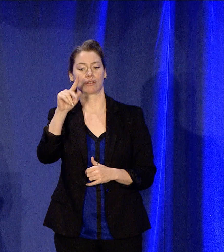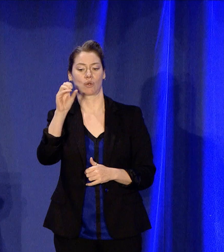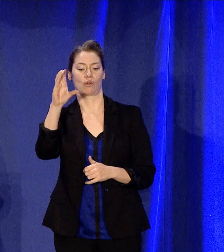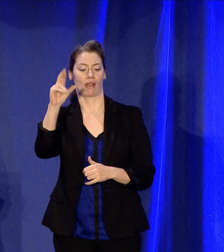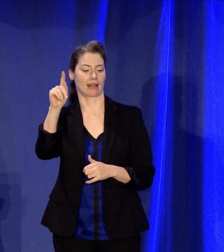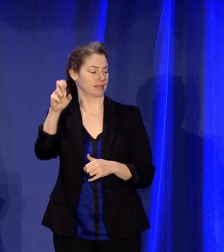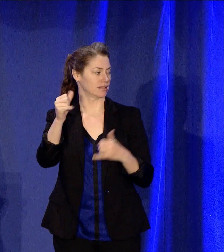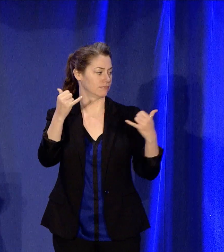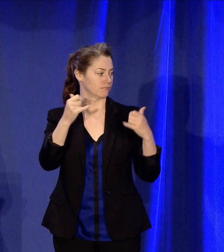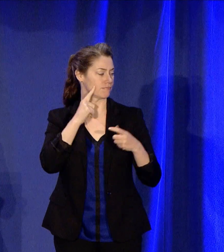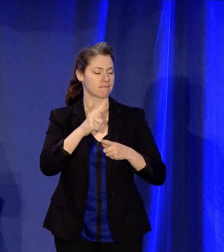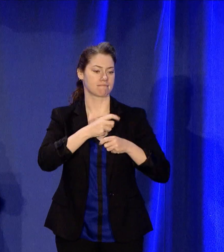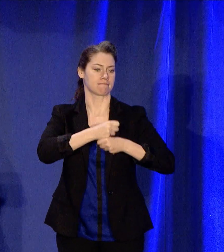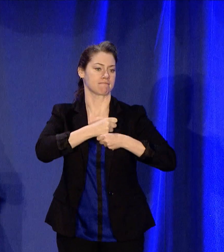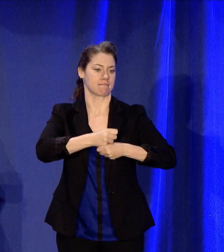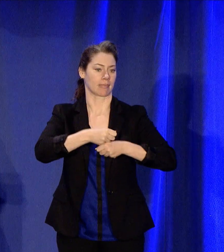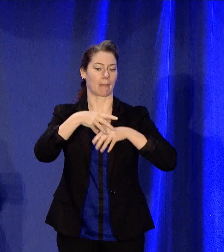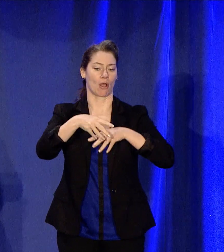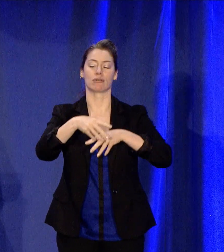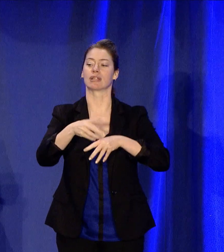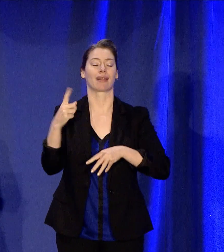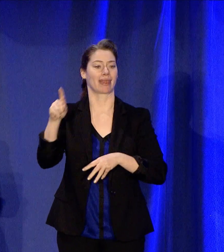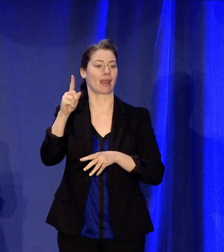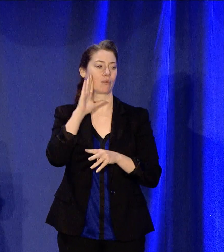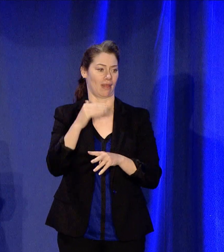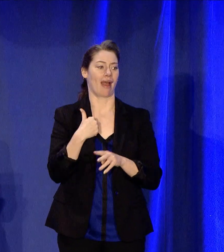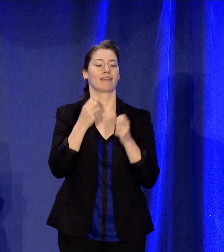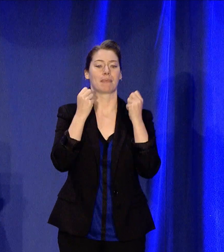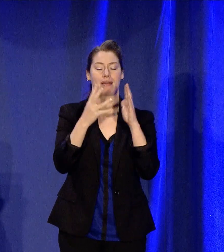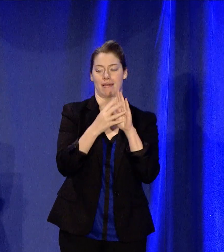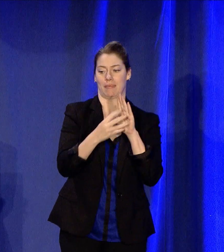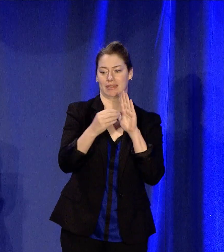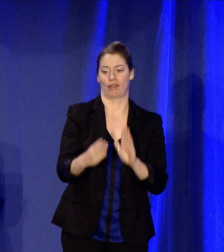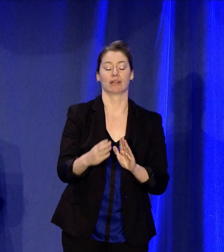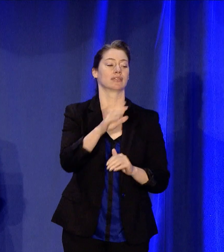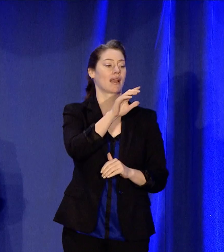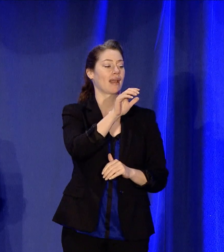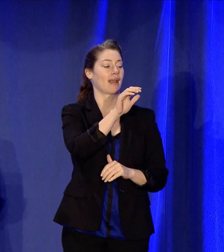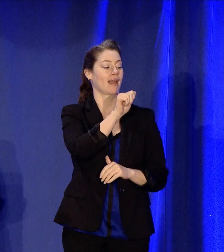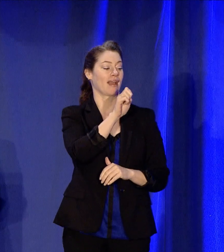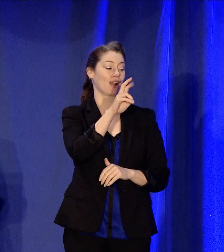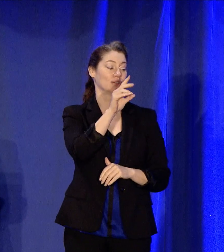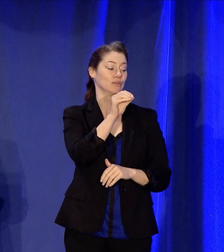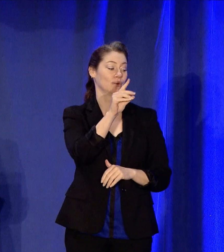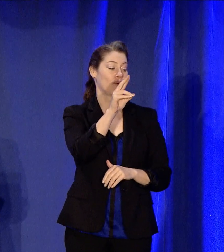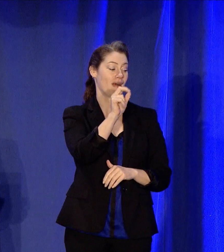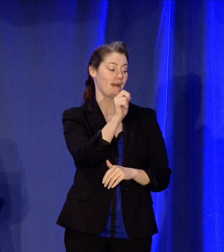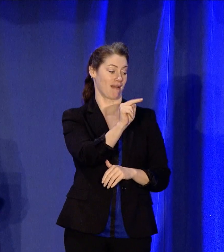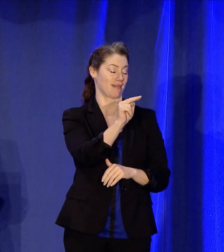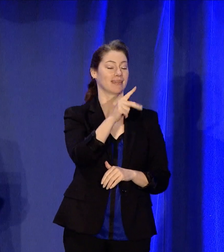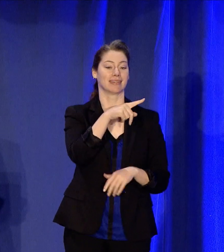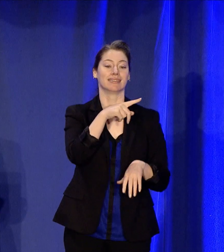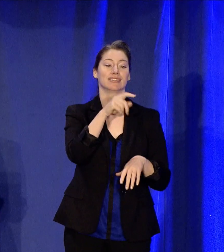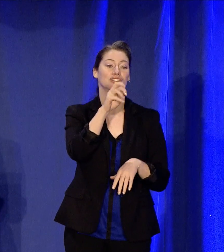the march, and he has spawned many imitators, with Erdogan in Turkey and al-Sisi in Egypt, in Hungary